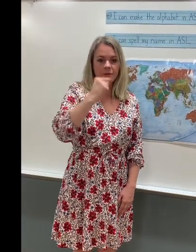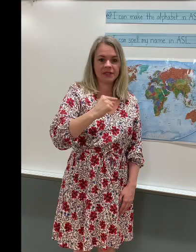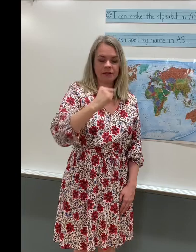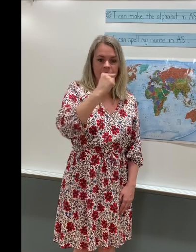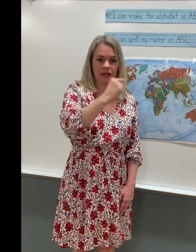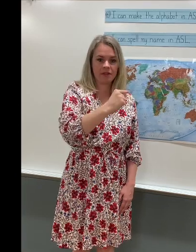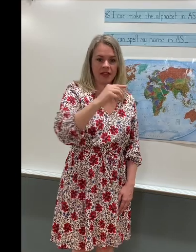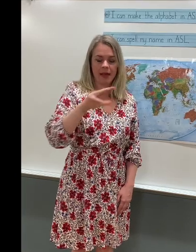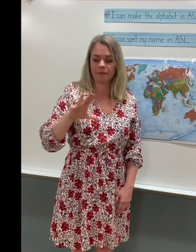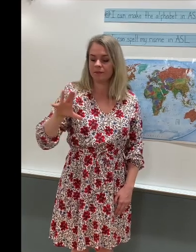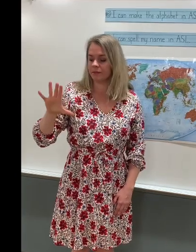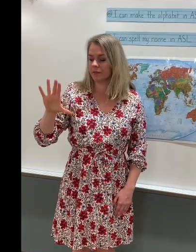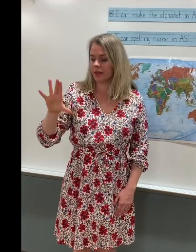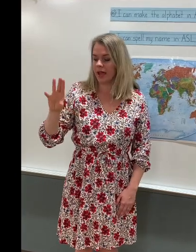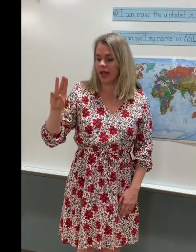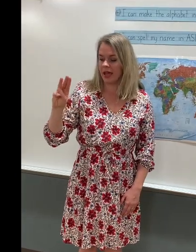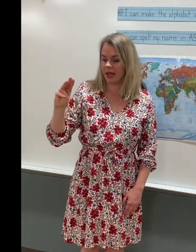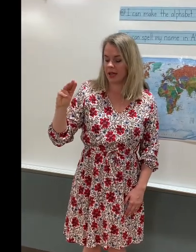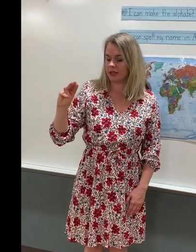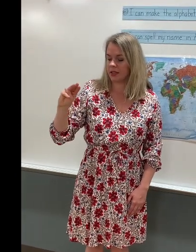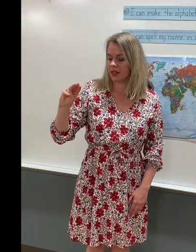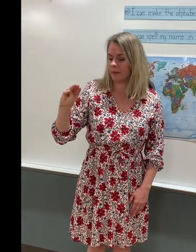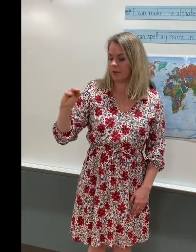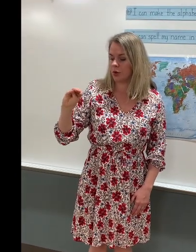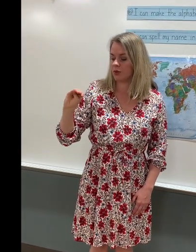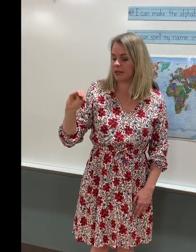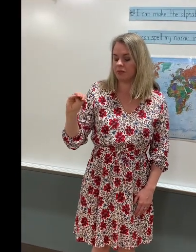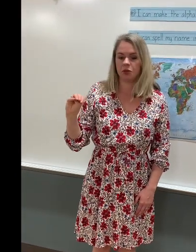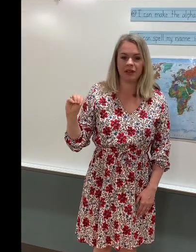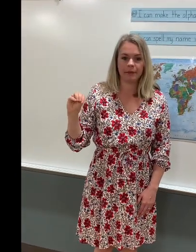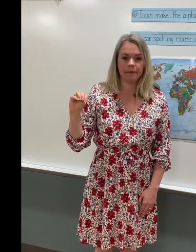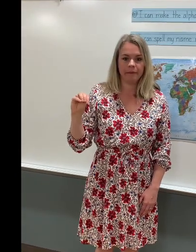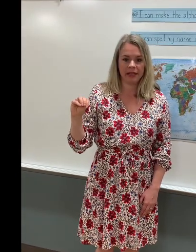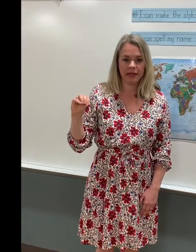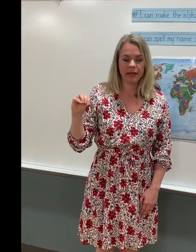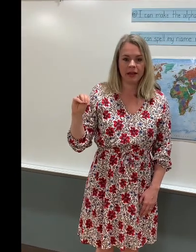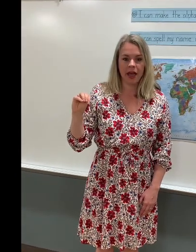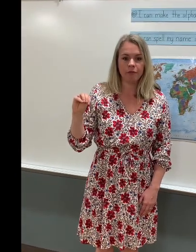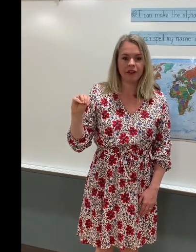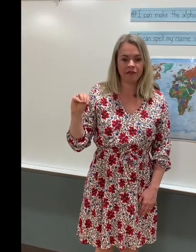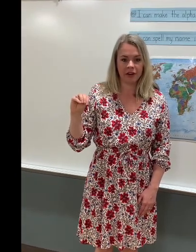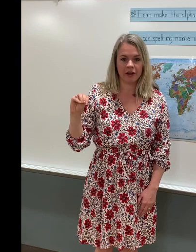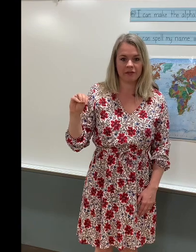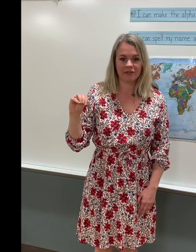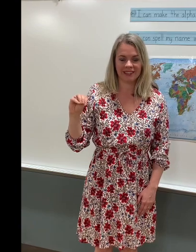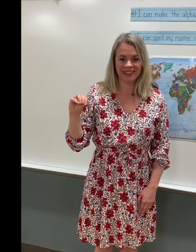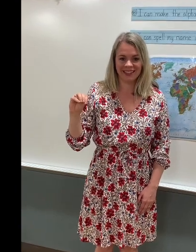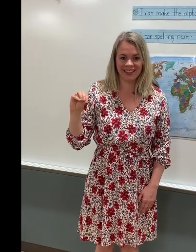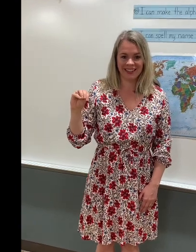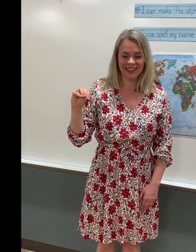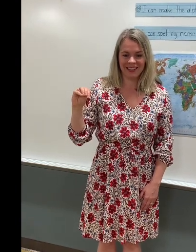that we make with the M, and thumb goes in between pinky and ring finger.